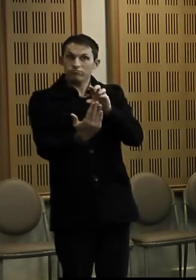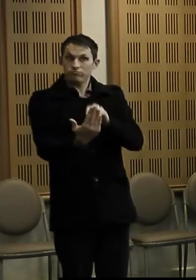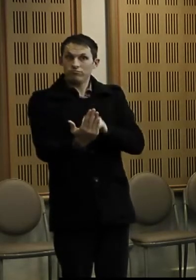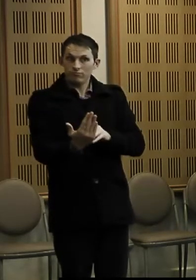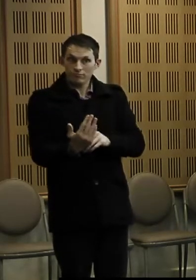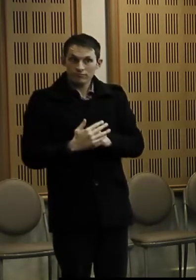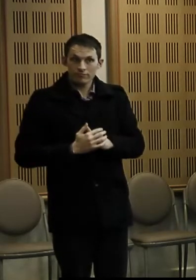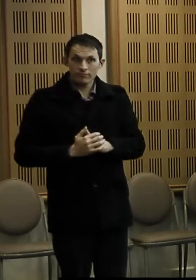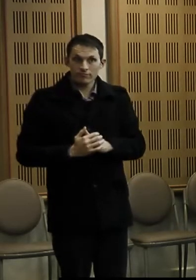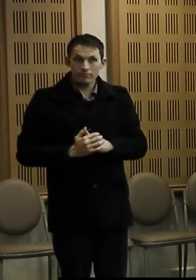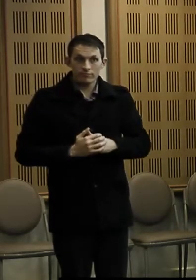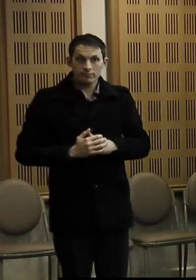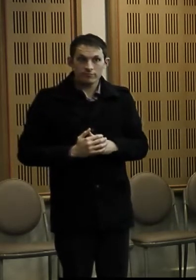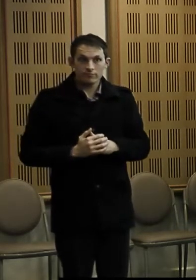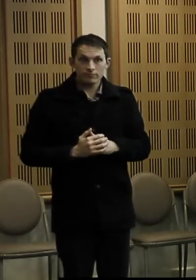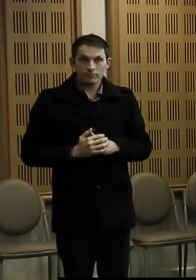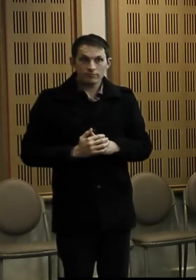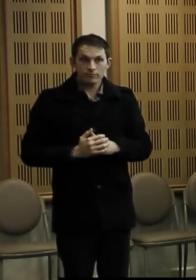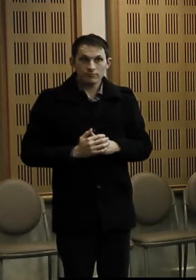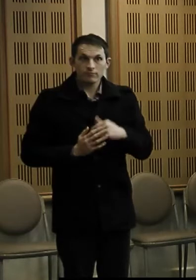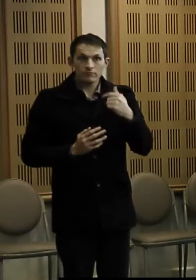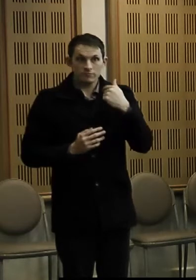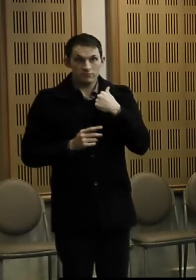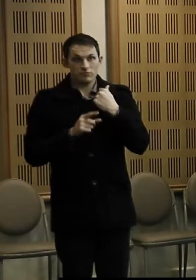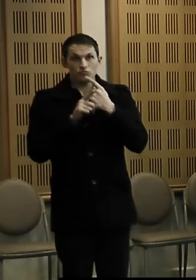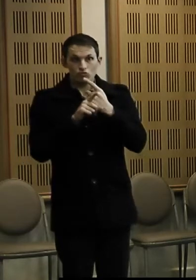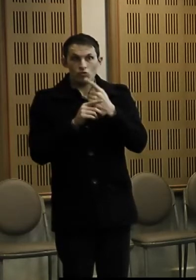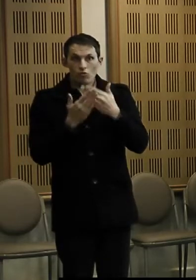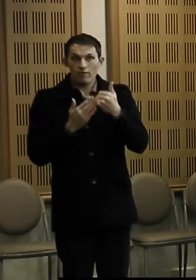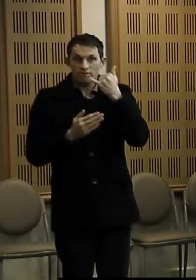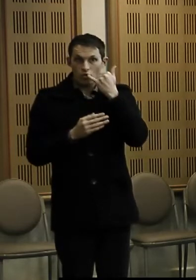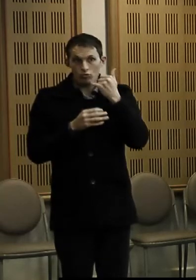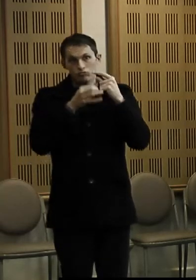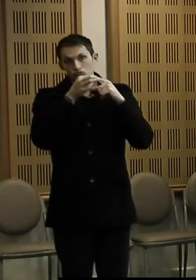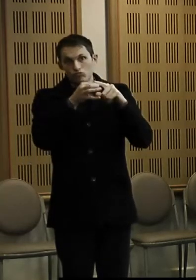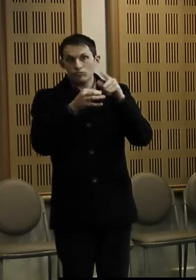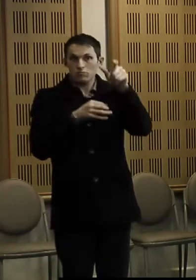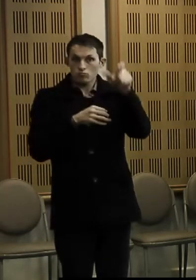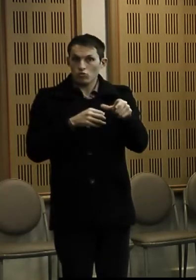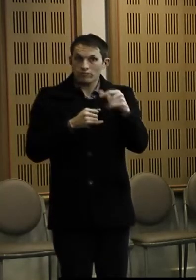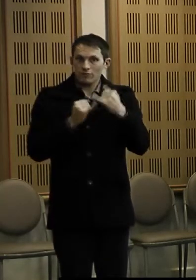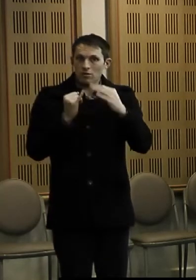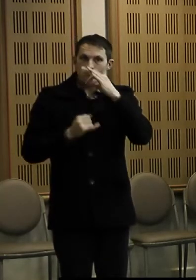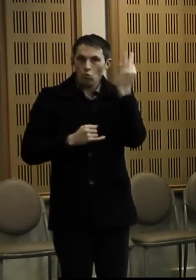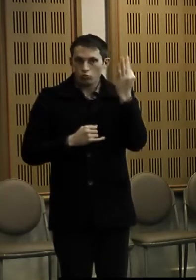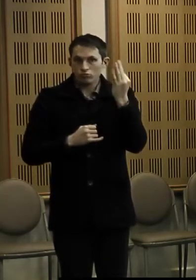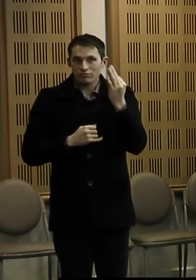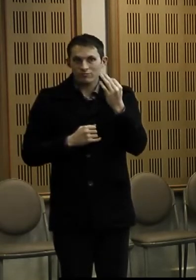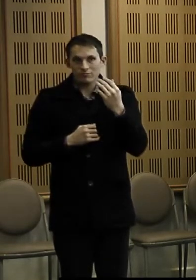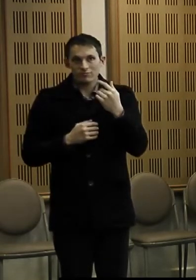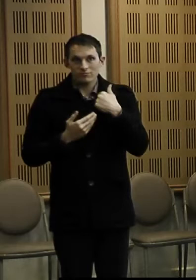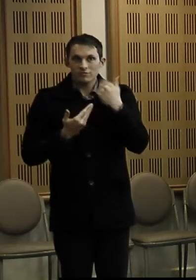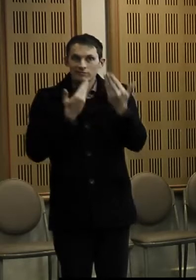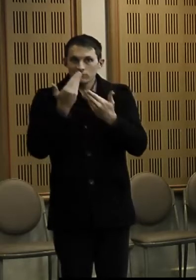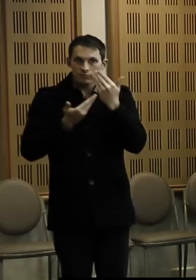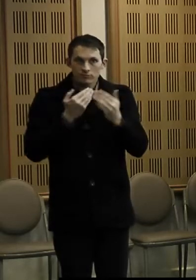Had a rather bored person on the other end of the phone. But one of the things that I found particularly frustrating as an LGBTIQ